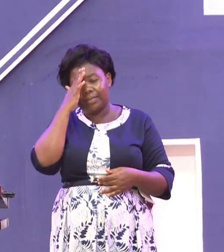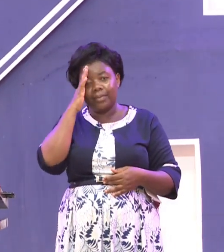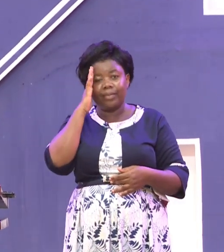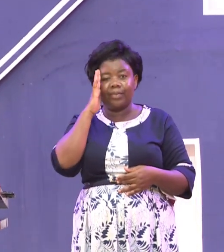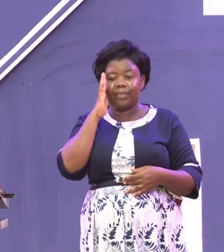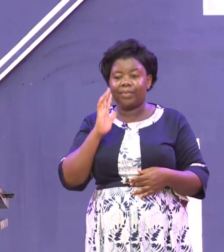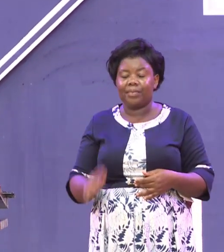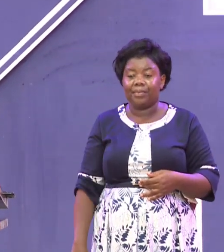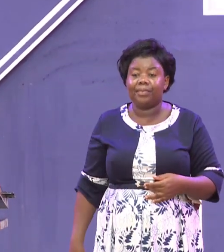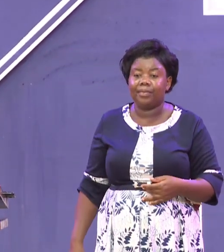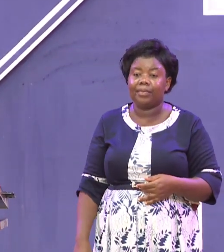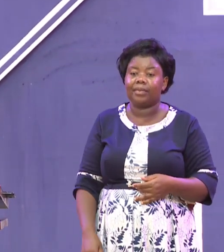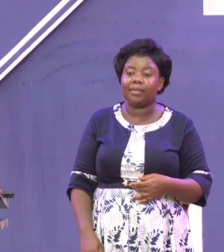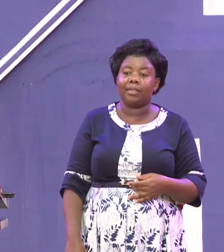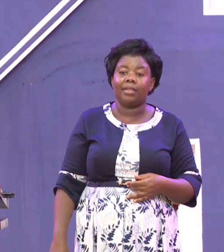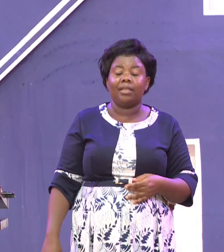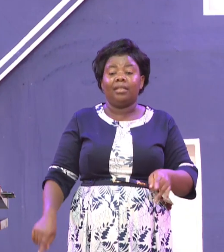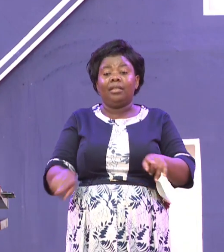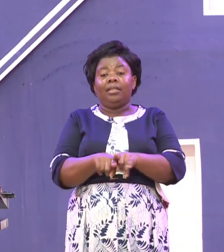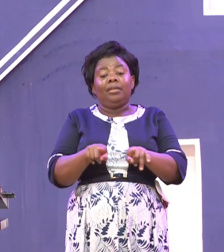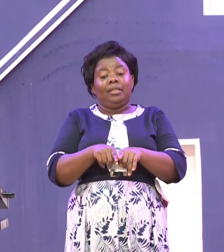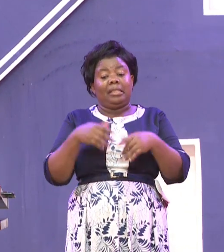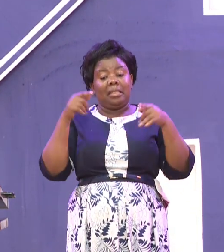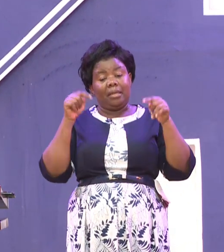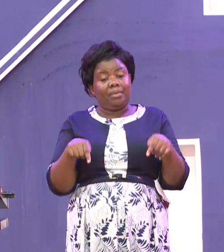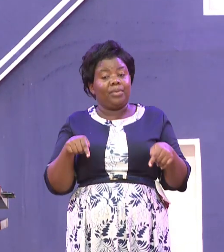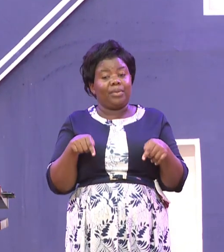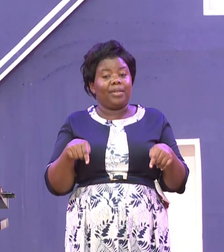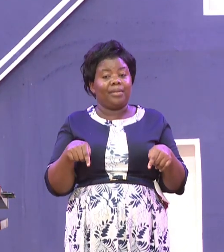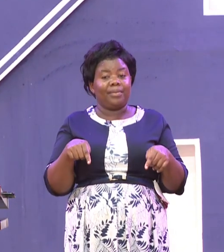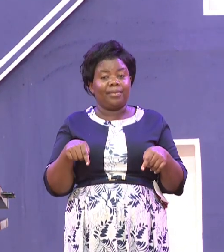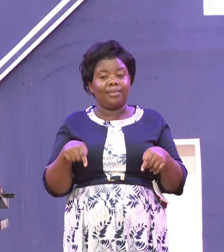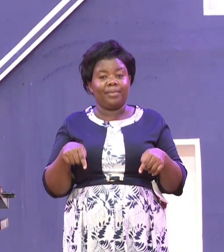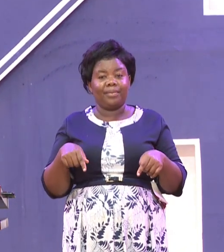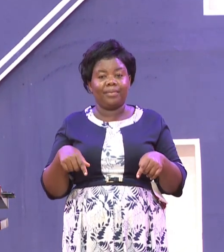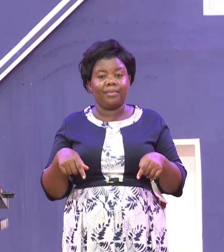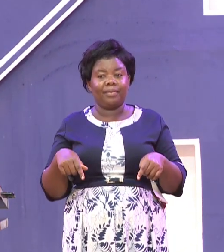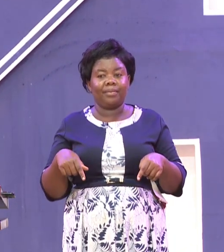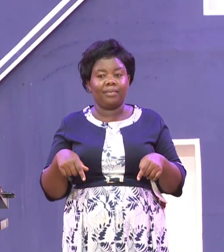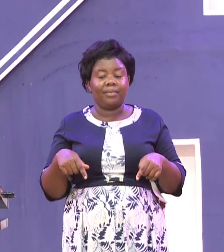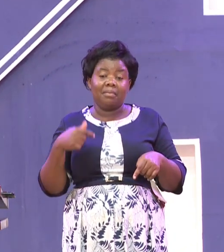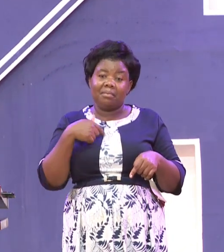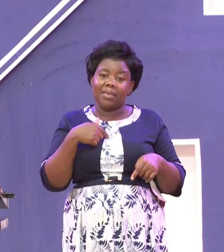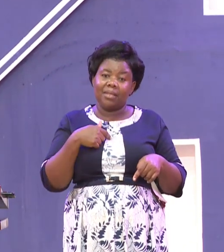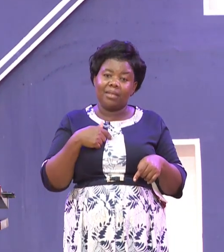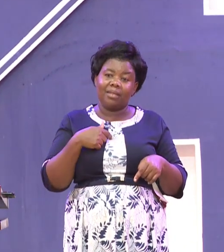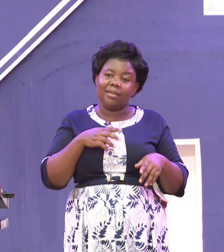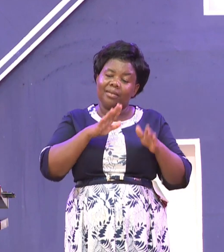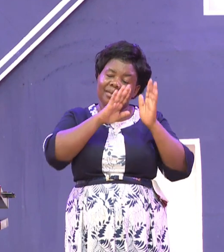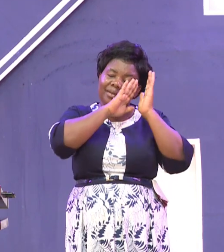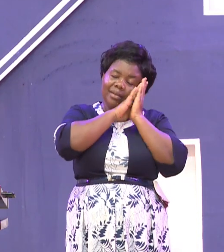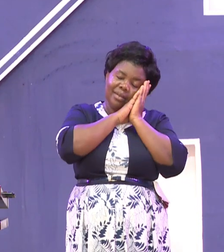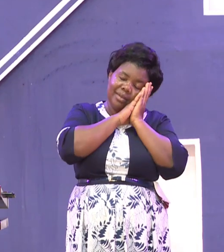can meet you. Eno nakati gendi eno. And even where I am now, zokusula ngebweru